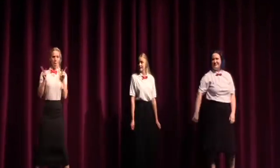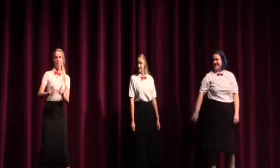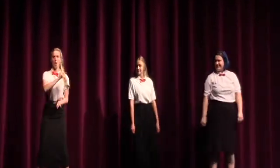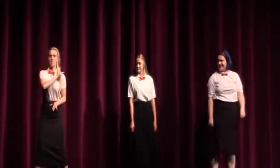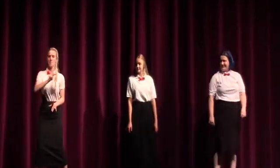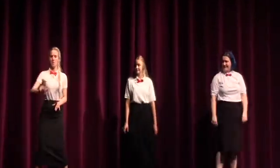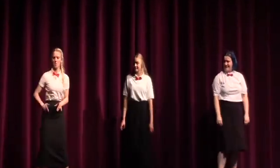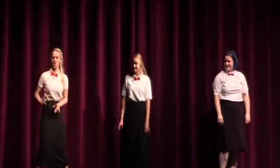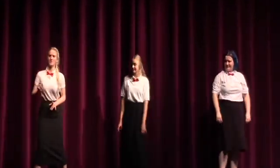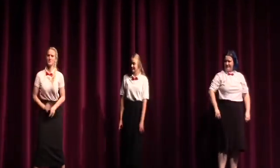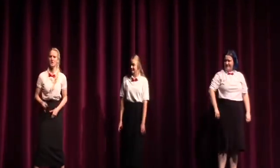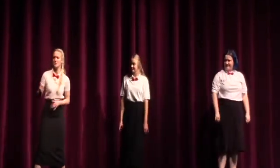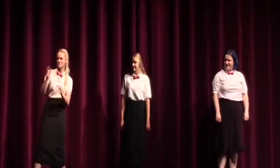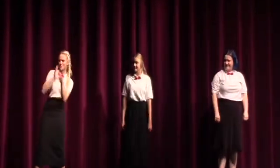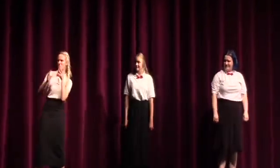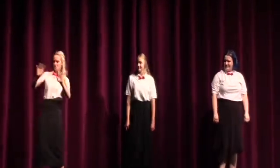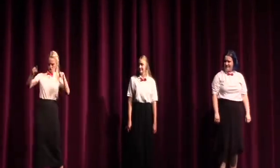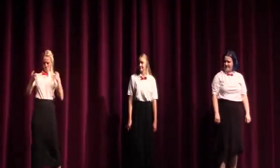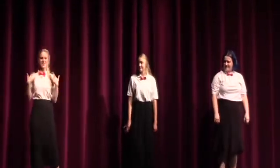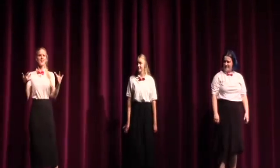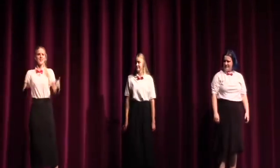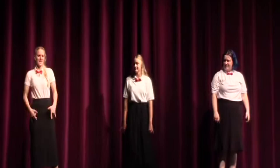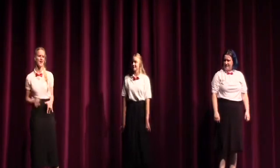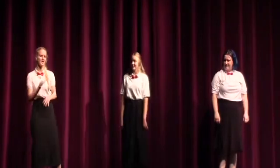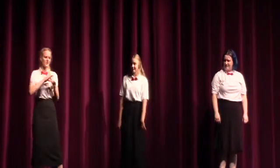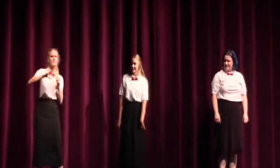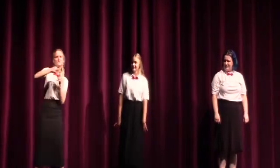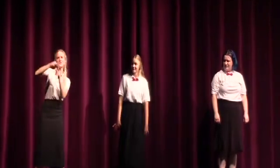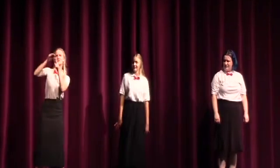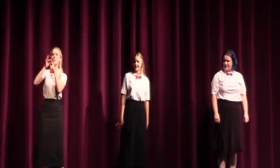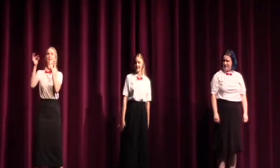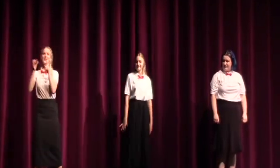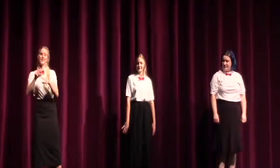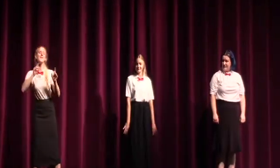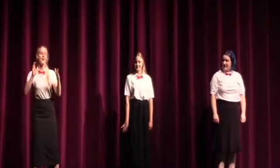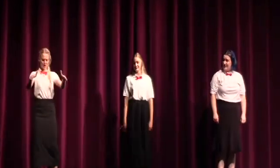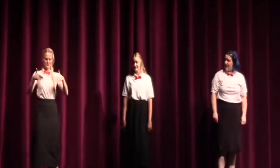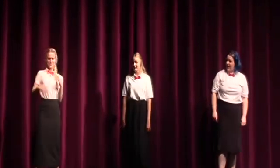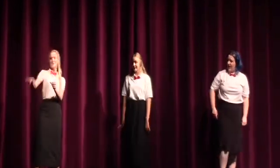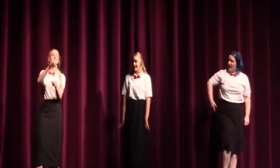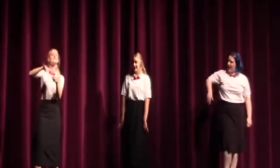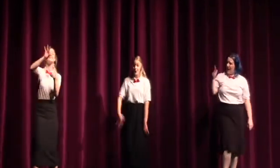If you tomorrow ride your boss a time of day with me, I say he spends a lot of money on me not to do.